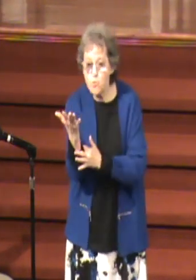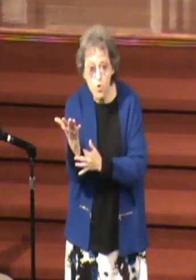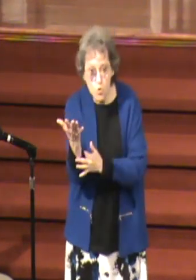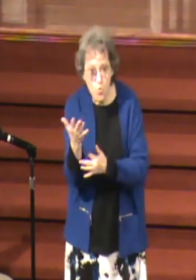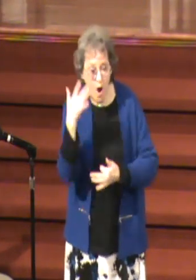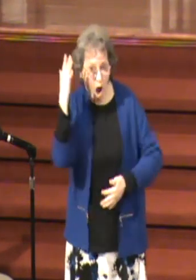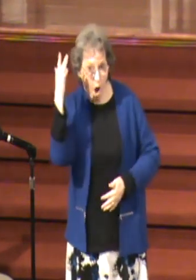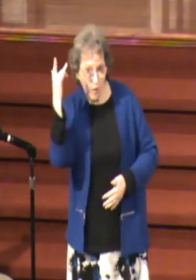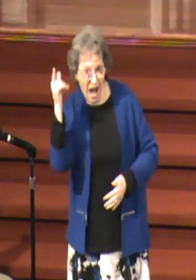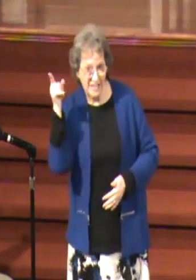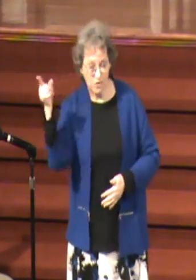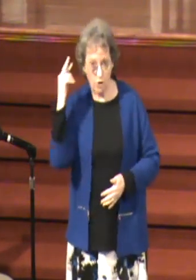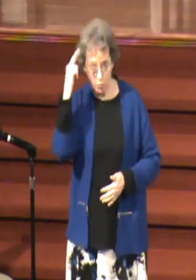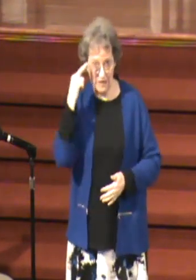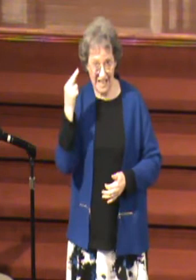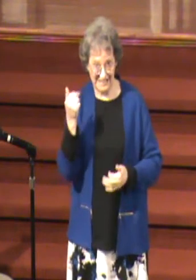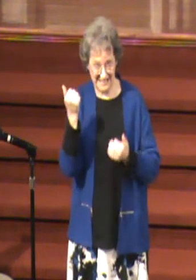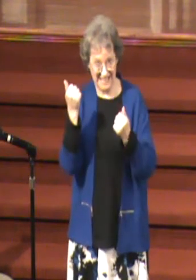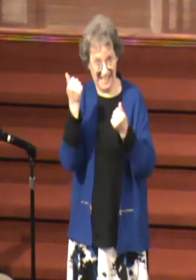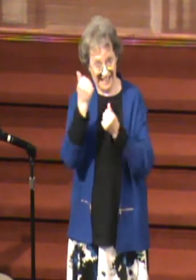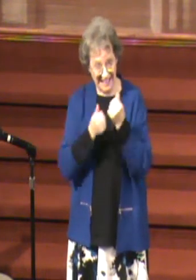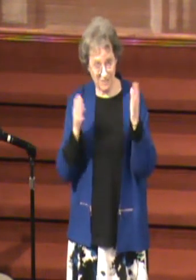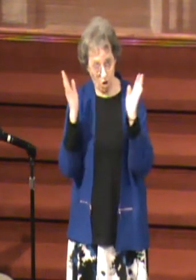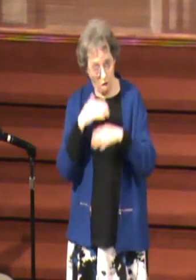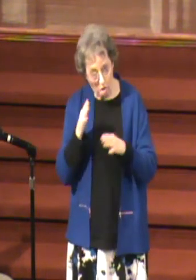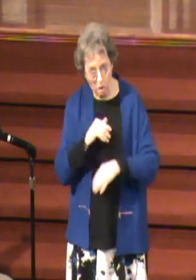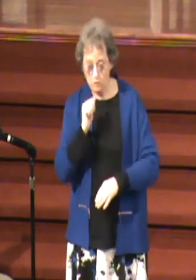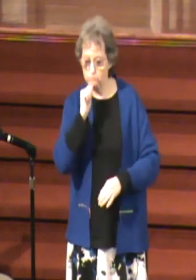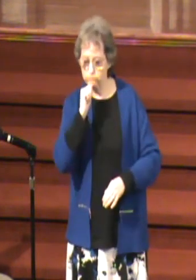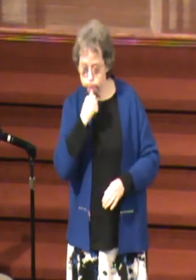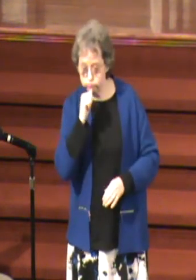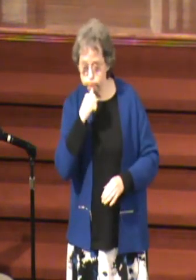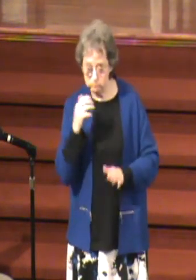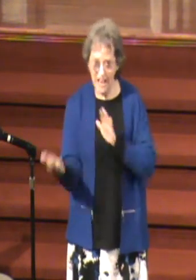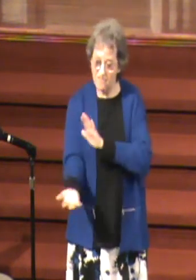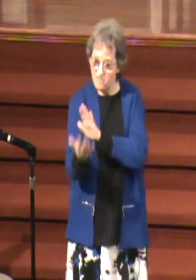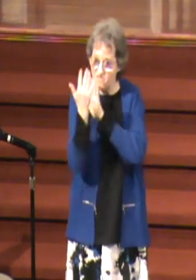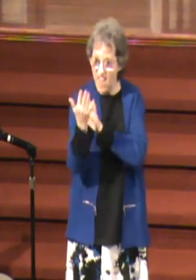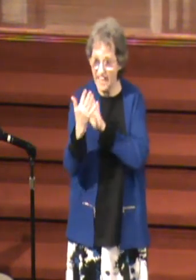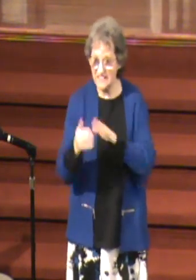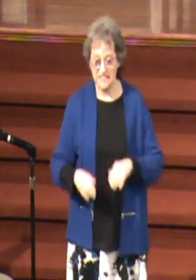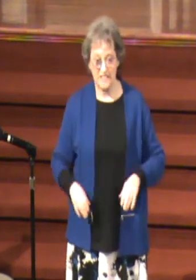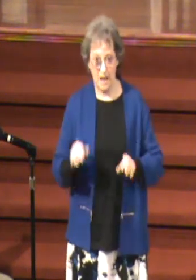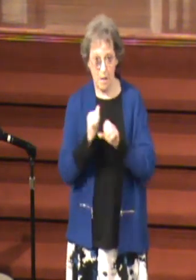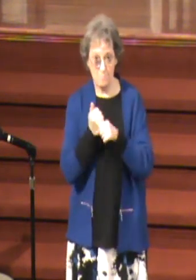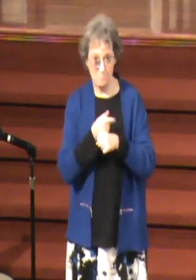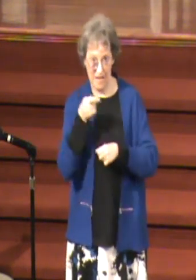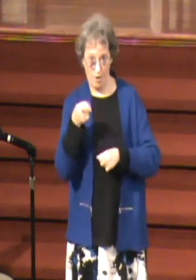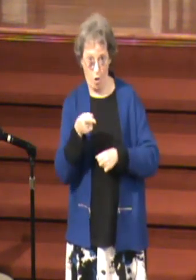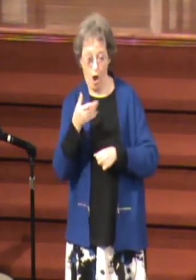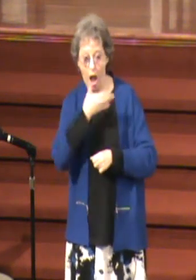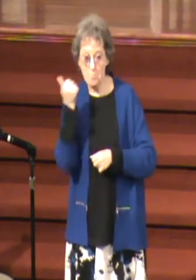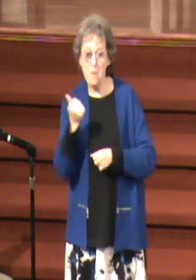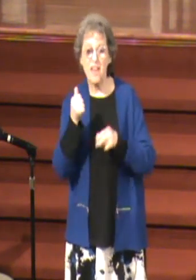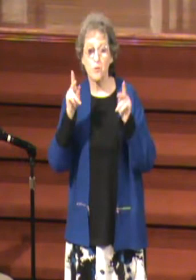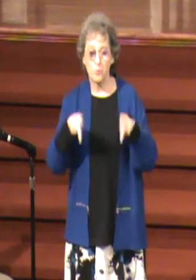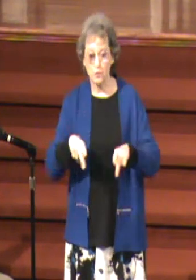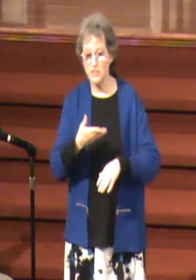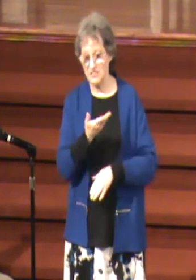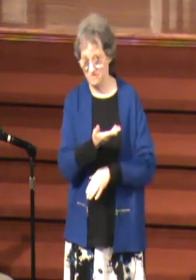she realized that each trial she endured, each trial she faced, was going to make her a better person. I want us to